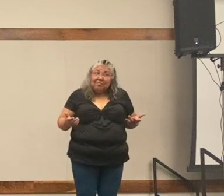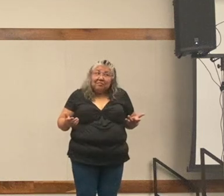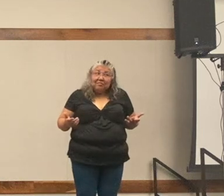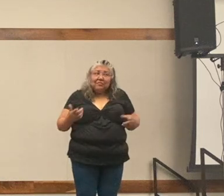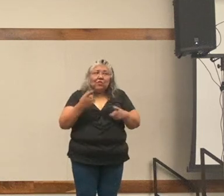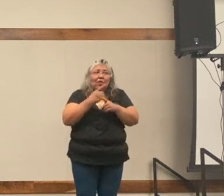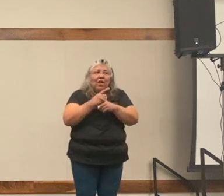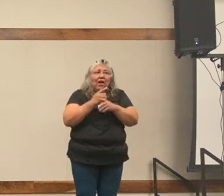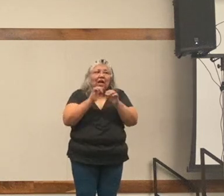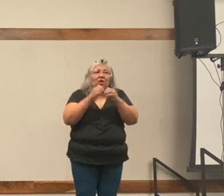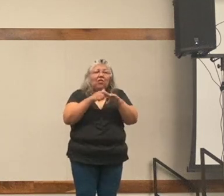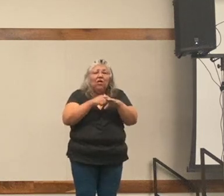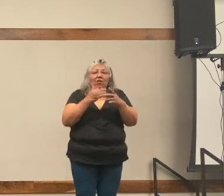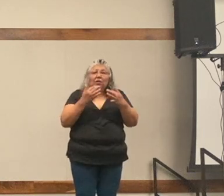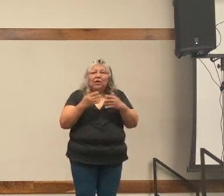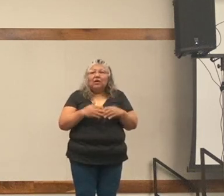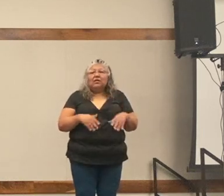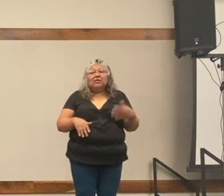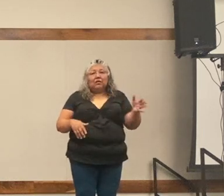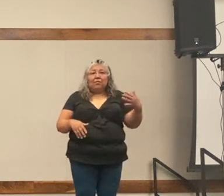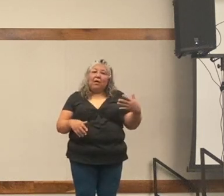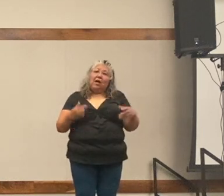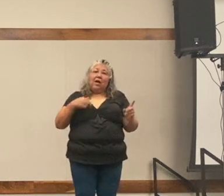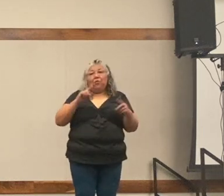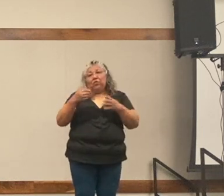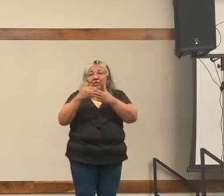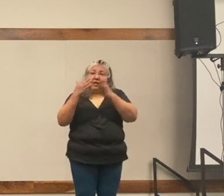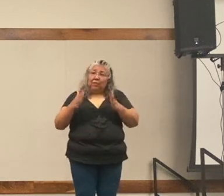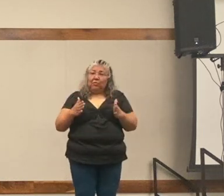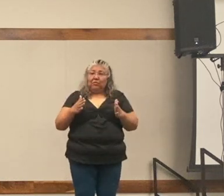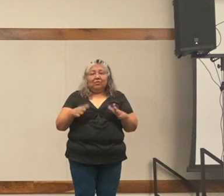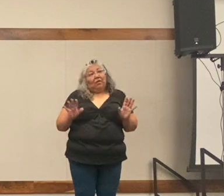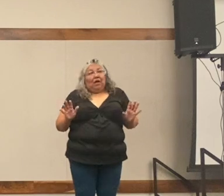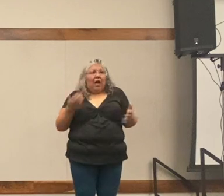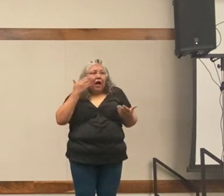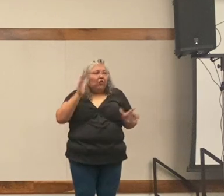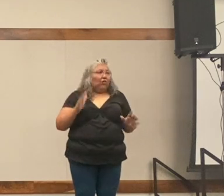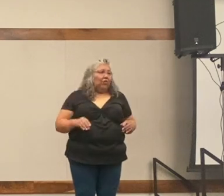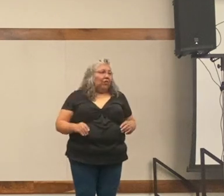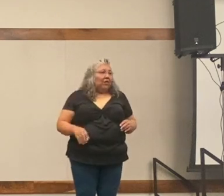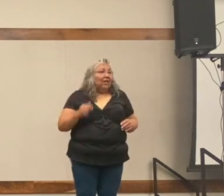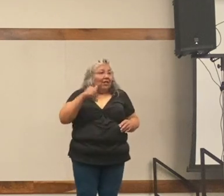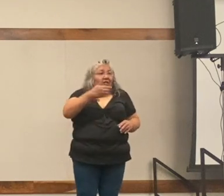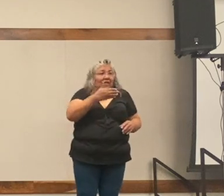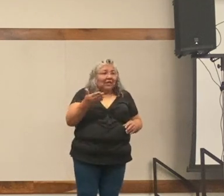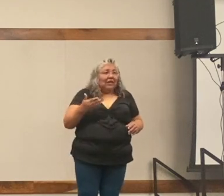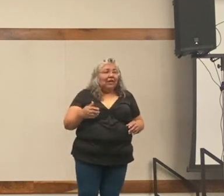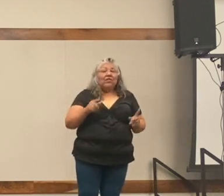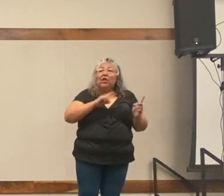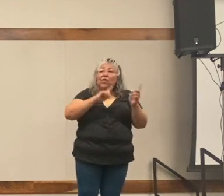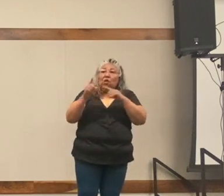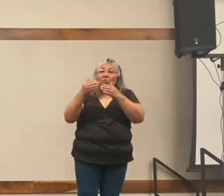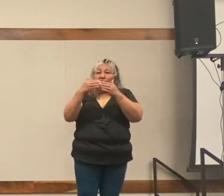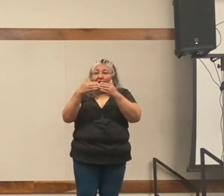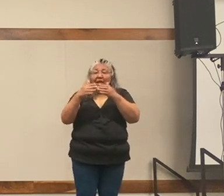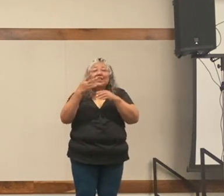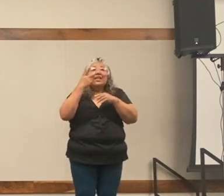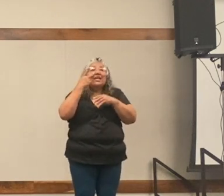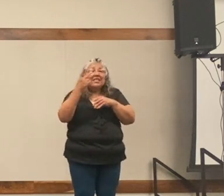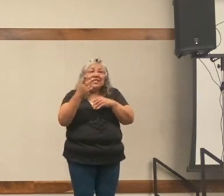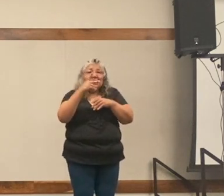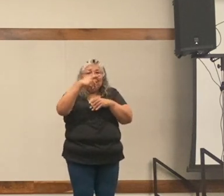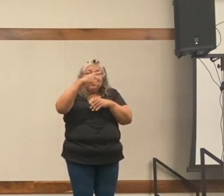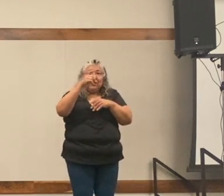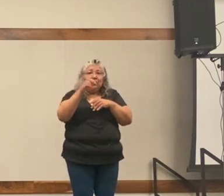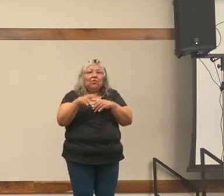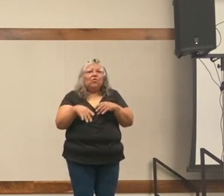Right? How long are you waiting? He said, come on. I'm going to the neighbors. Right? So I don't know. So here's the thing. Then they go up to the gate. They see him. And here's